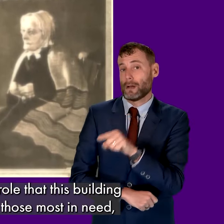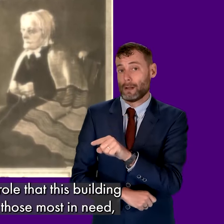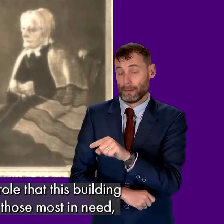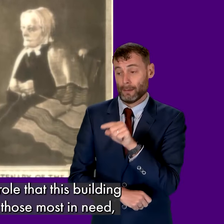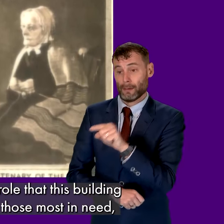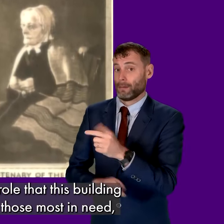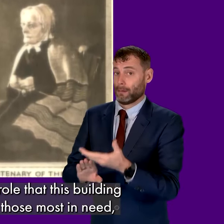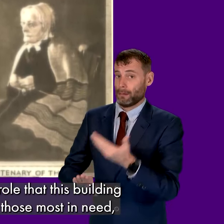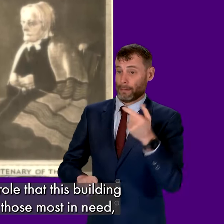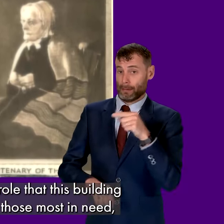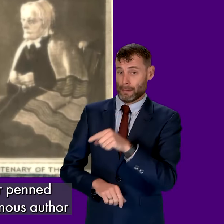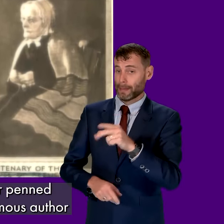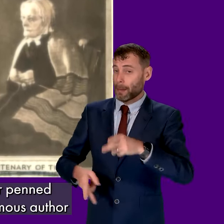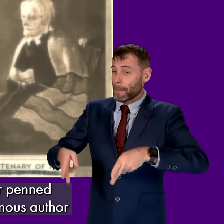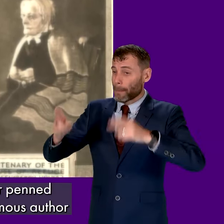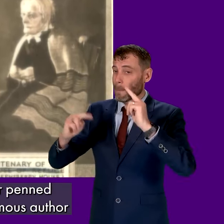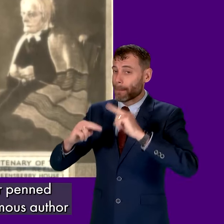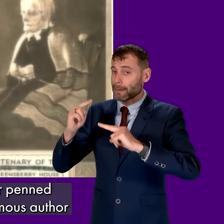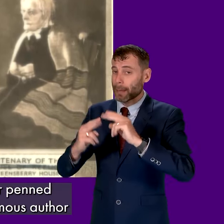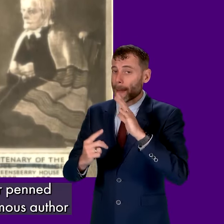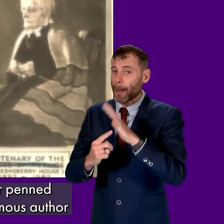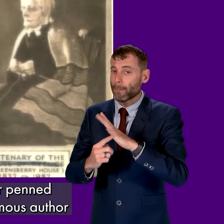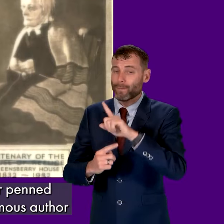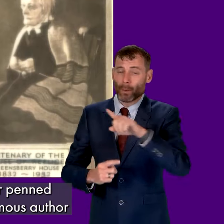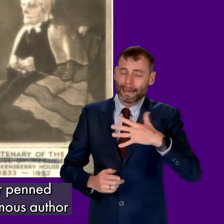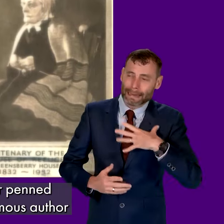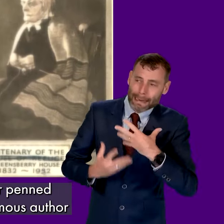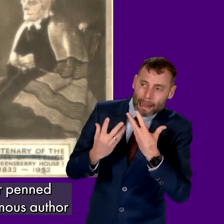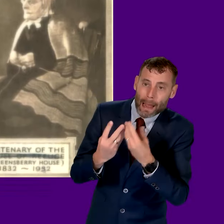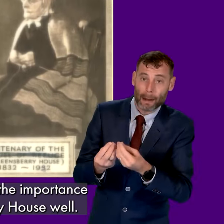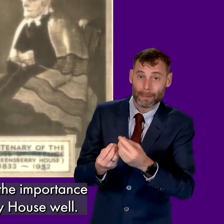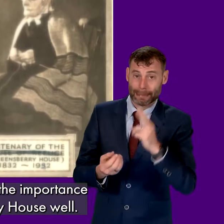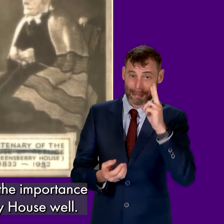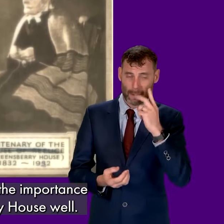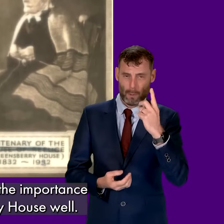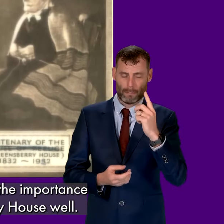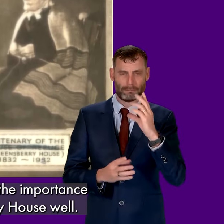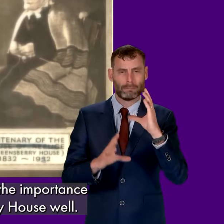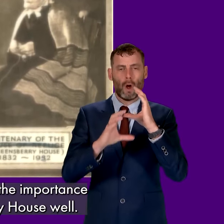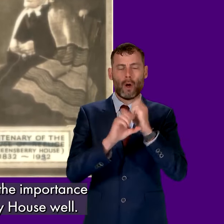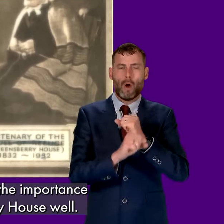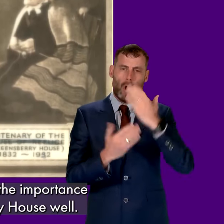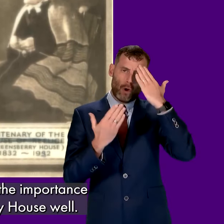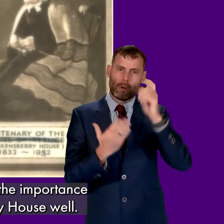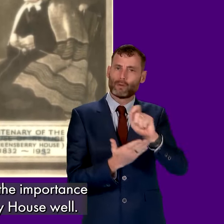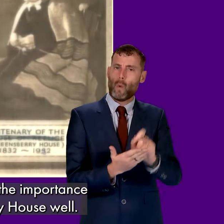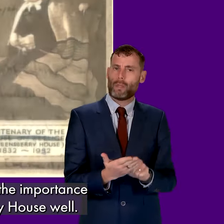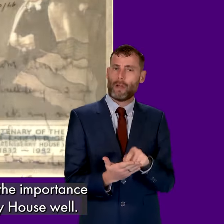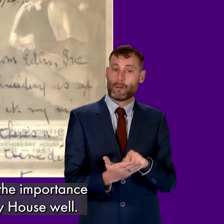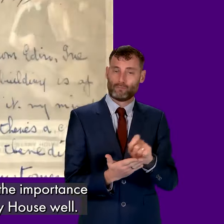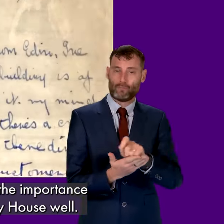in supporting those most in need in this letter penned by an anonymous author who remembers the importance of Queensberry House